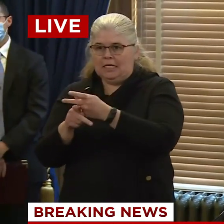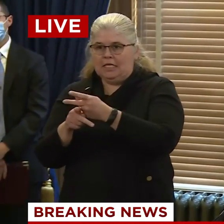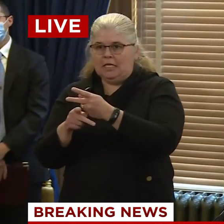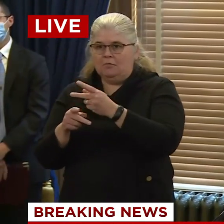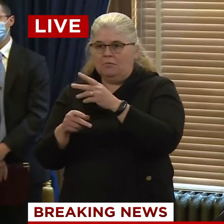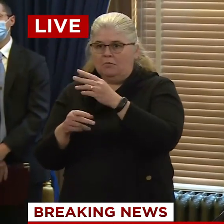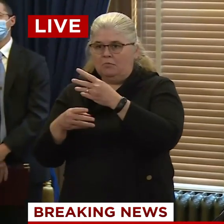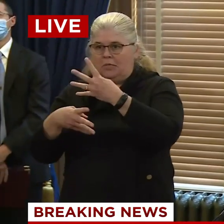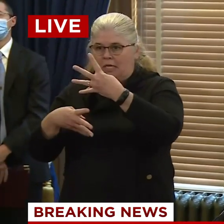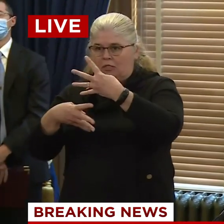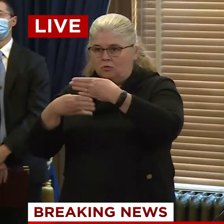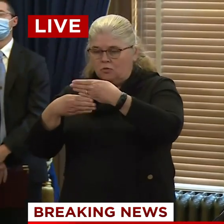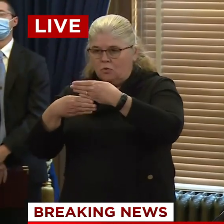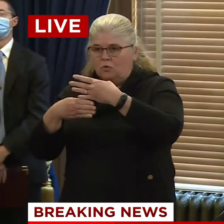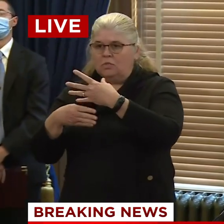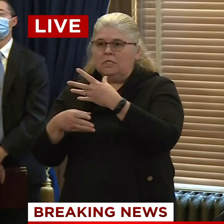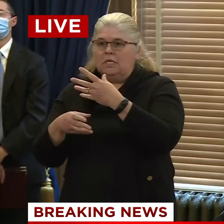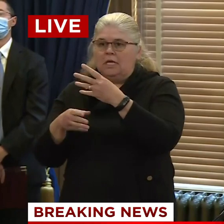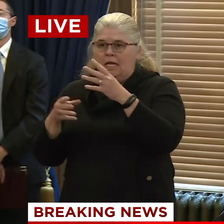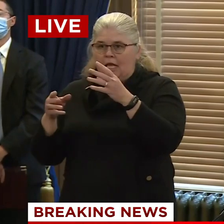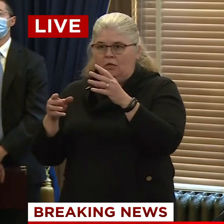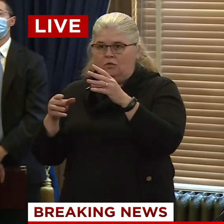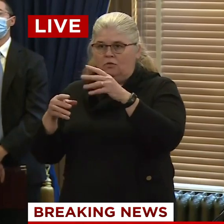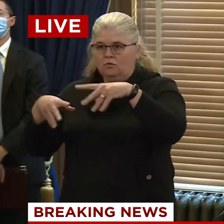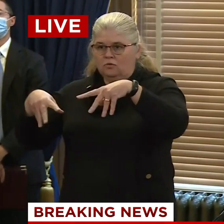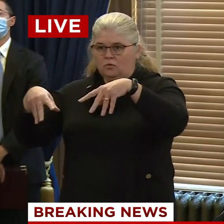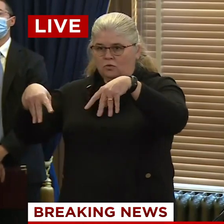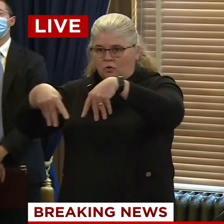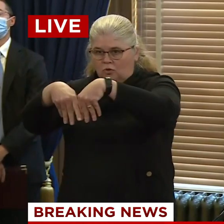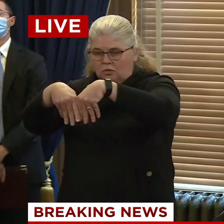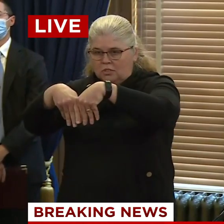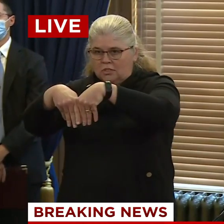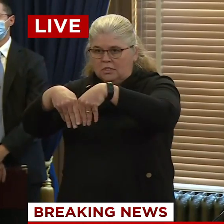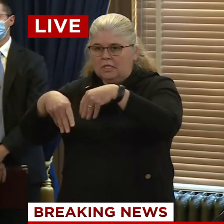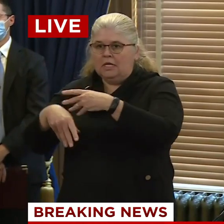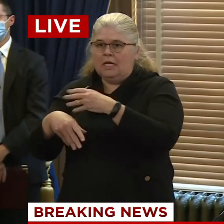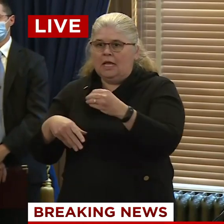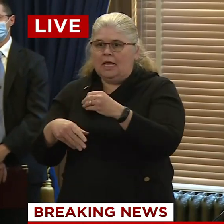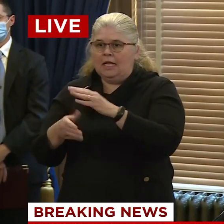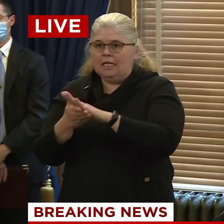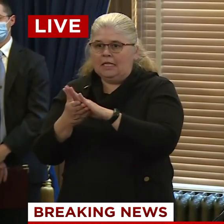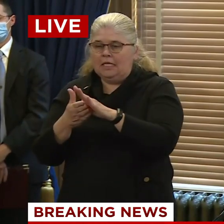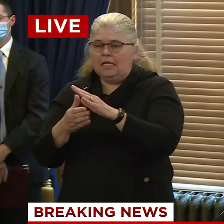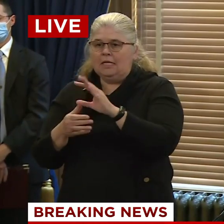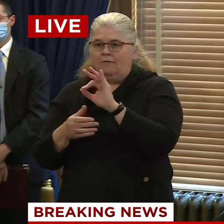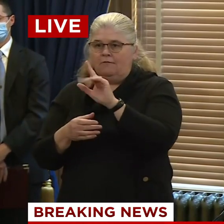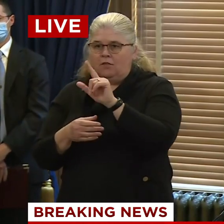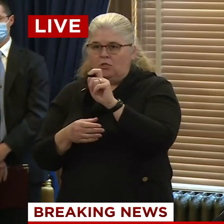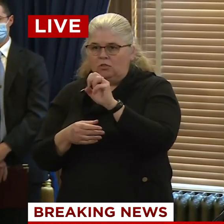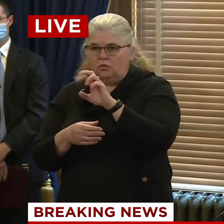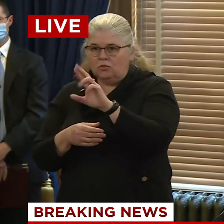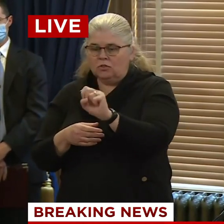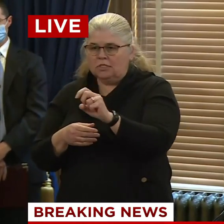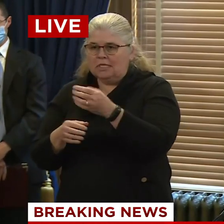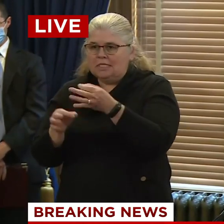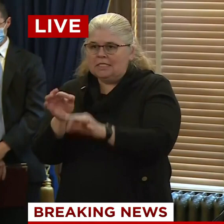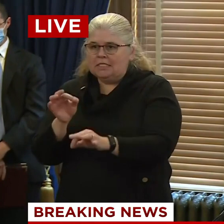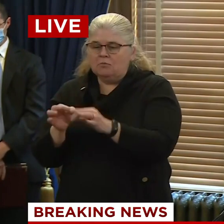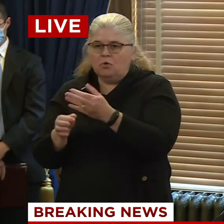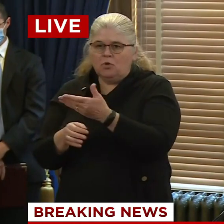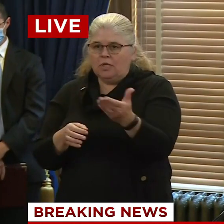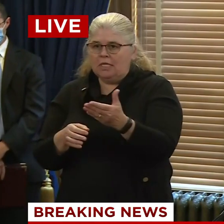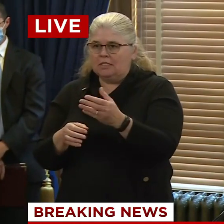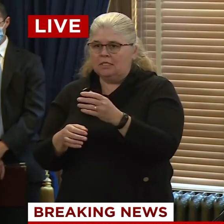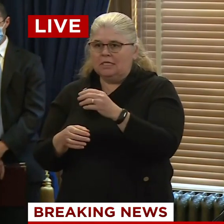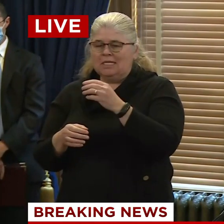and cold air out. And change or clean your furnace filters. Simple steps like this, they don't seem